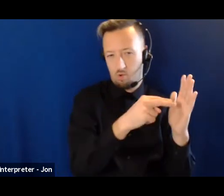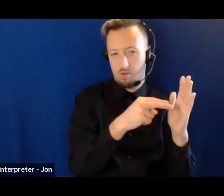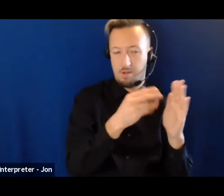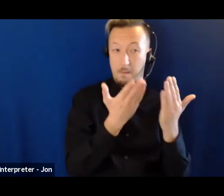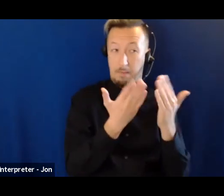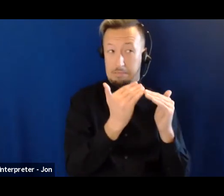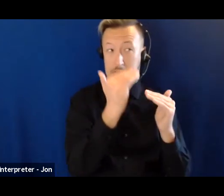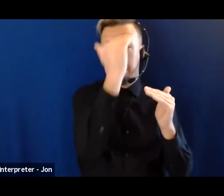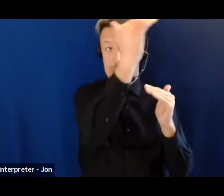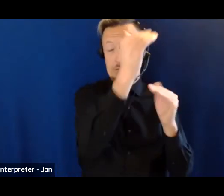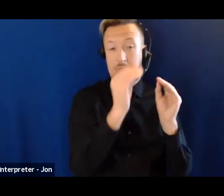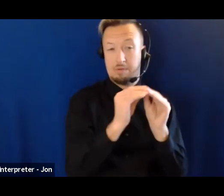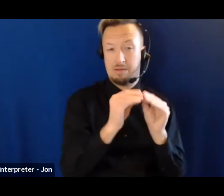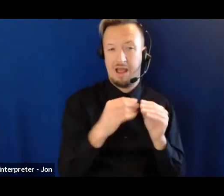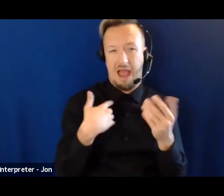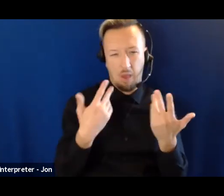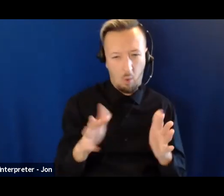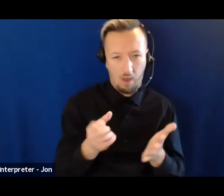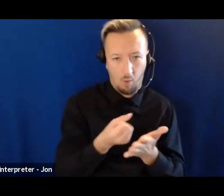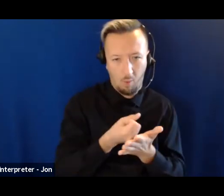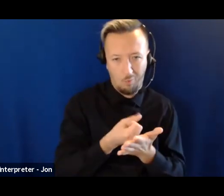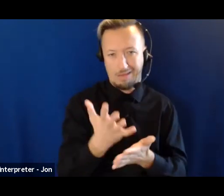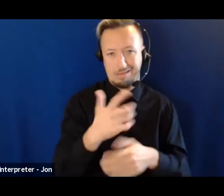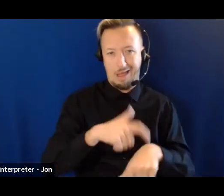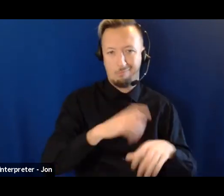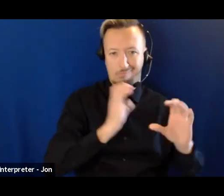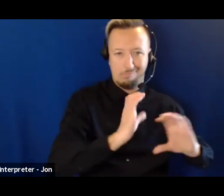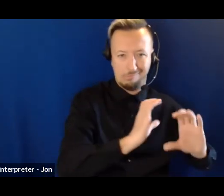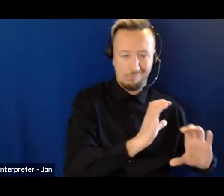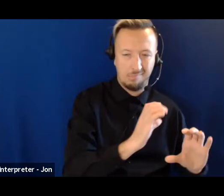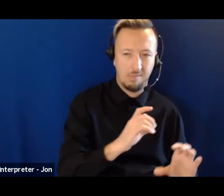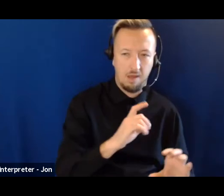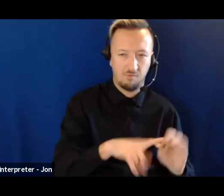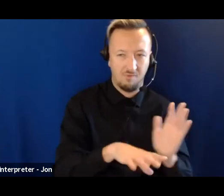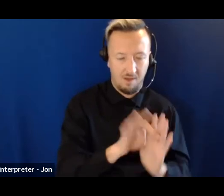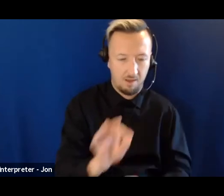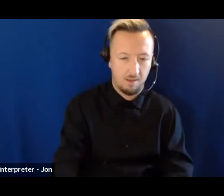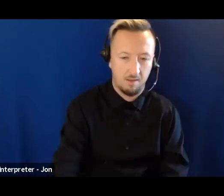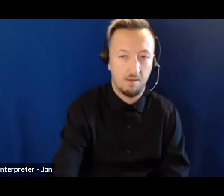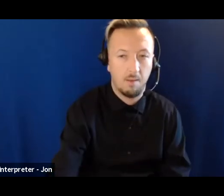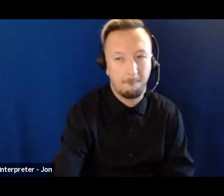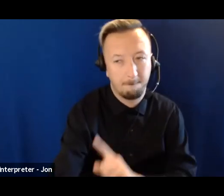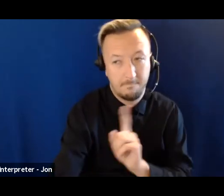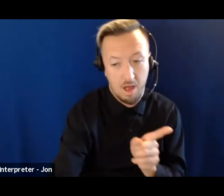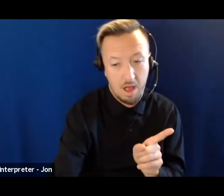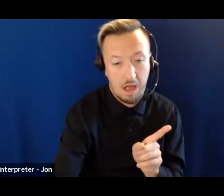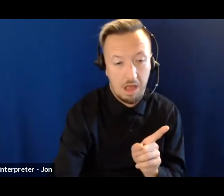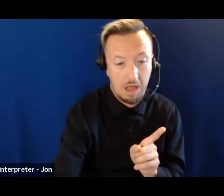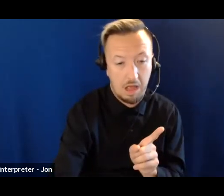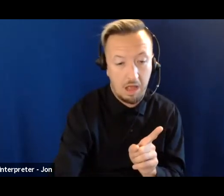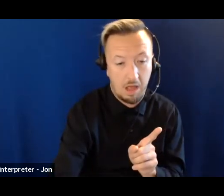up. I don't want to waste too much time trying to find it on the fly here. But it could be.